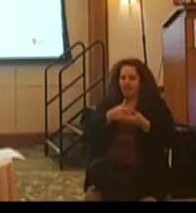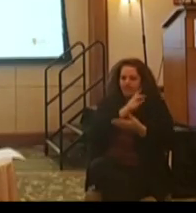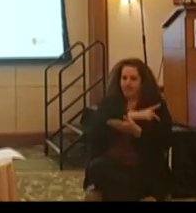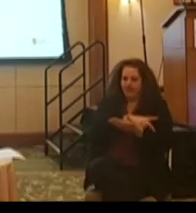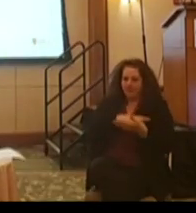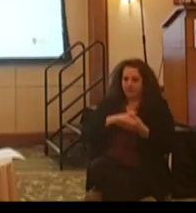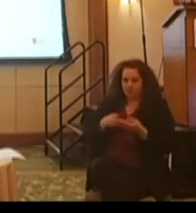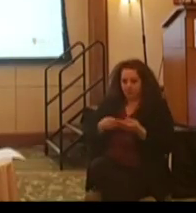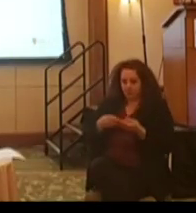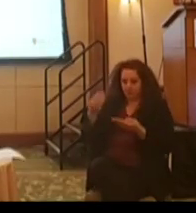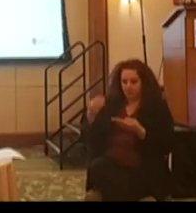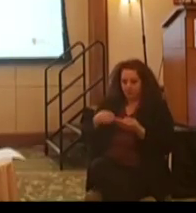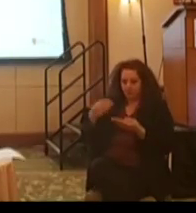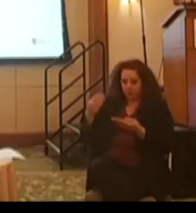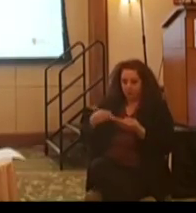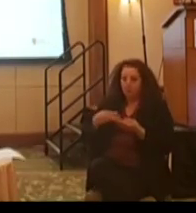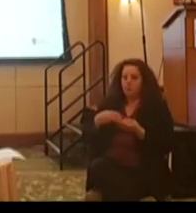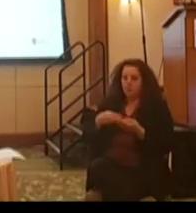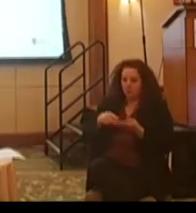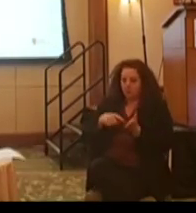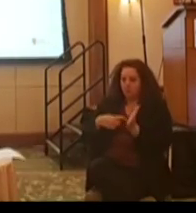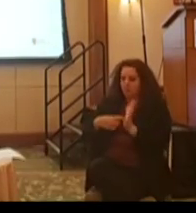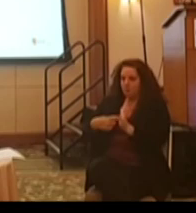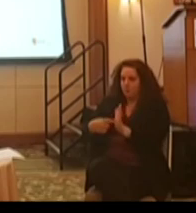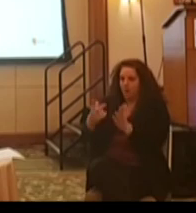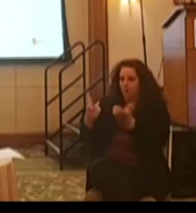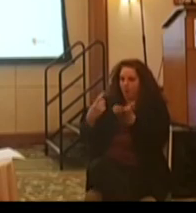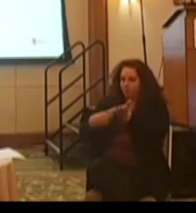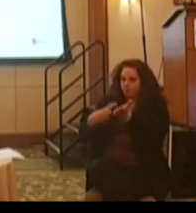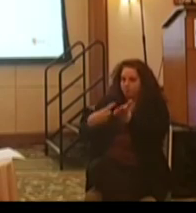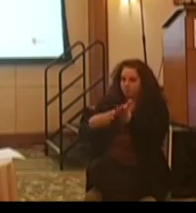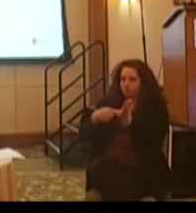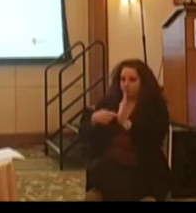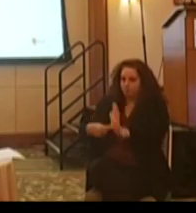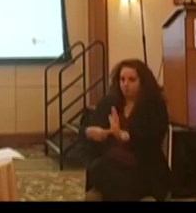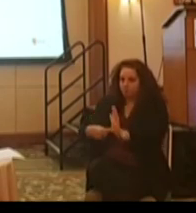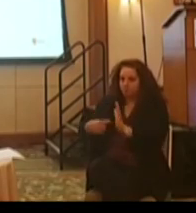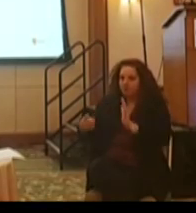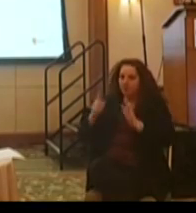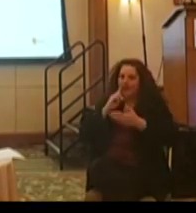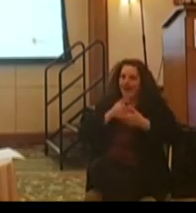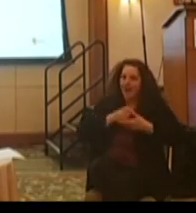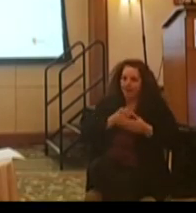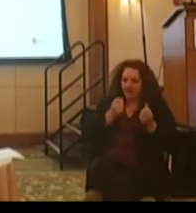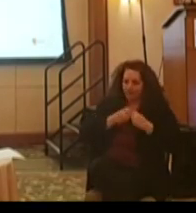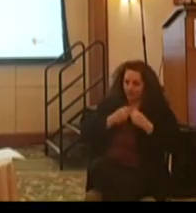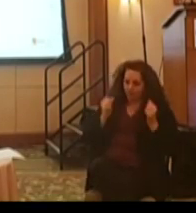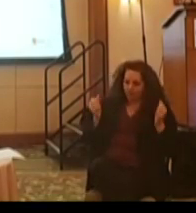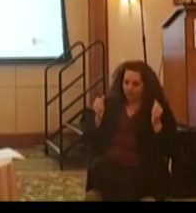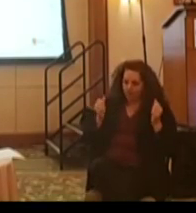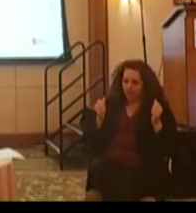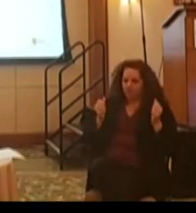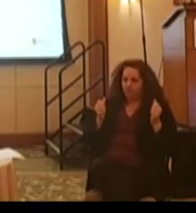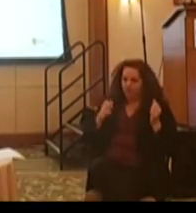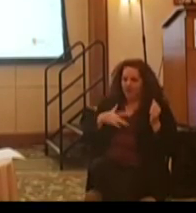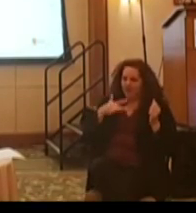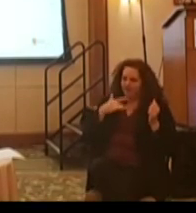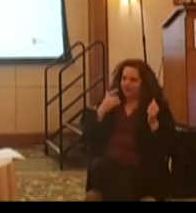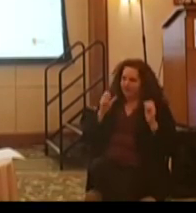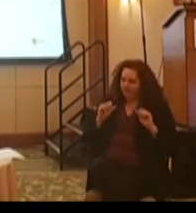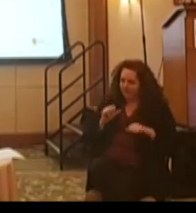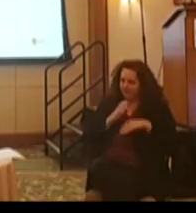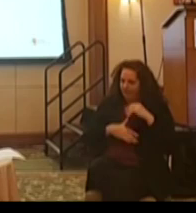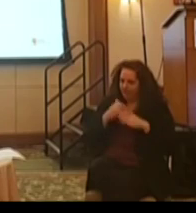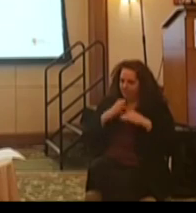in a conversation with their clinician about their type 2 diabetes medication that didn't have, didn't center